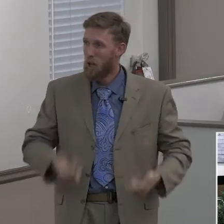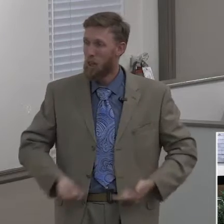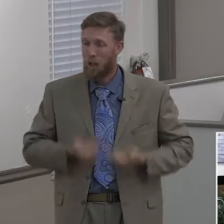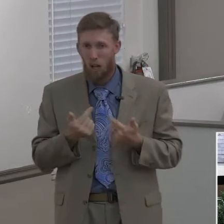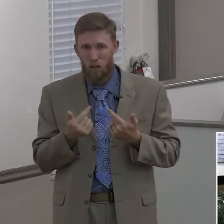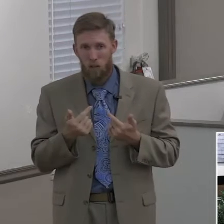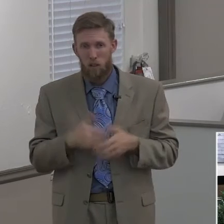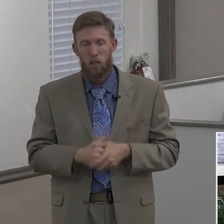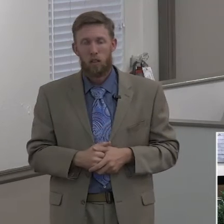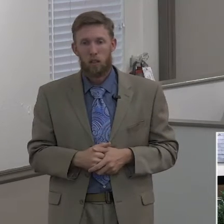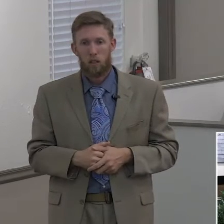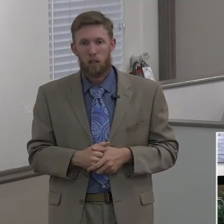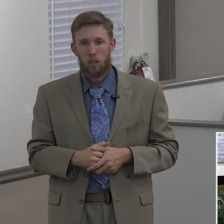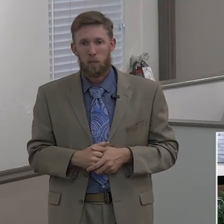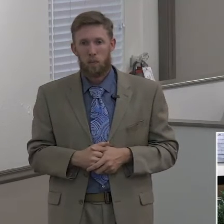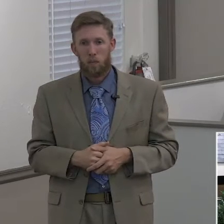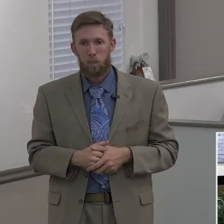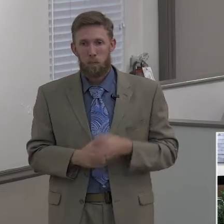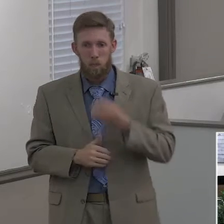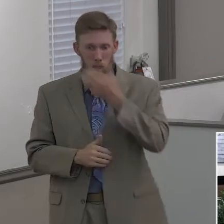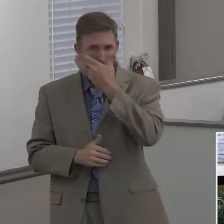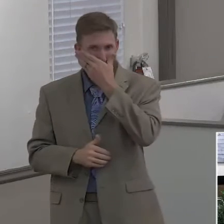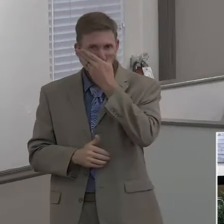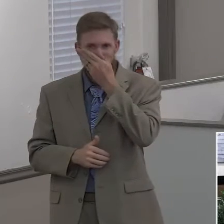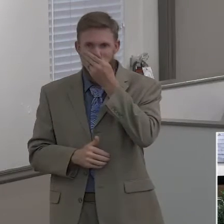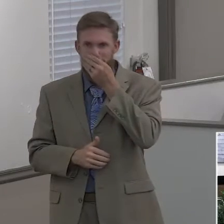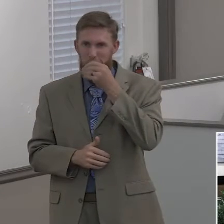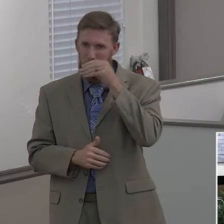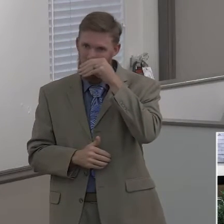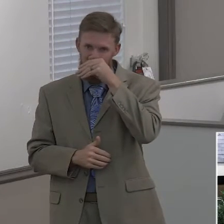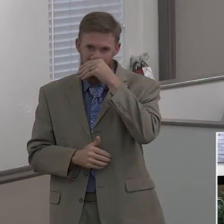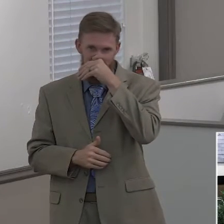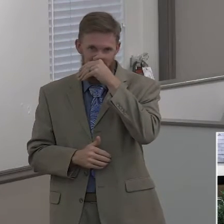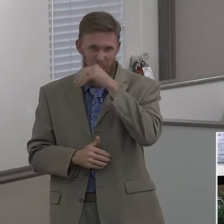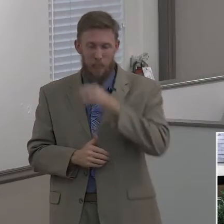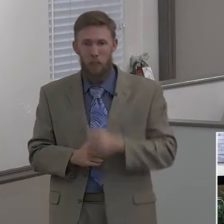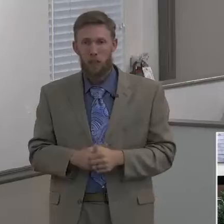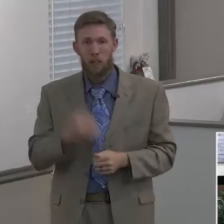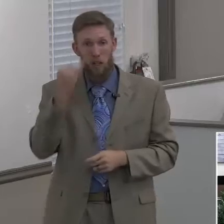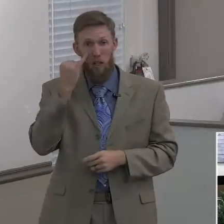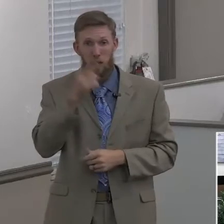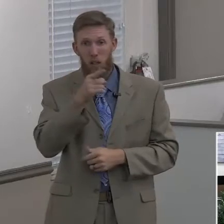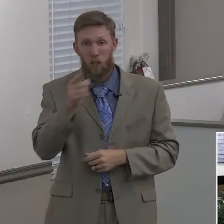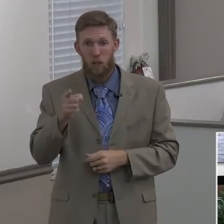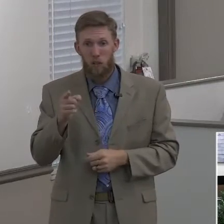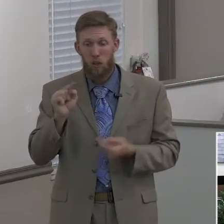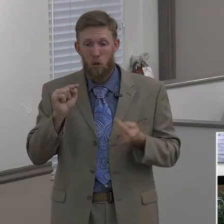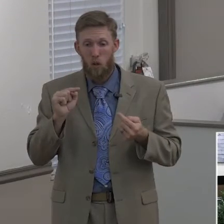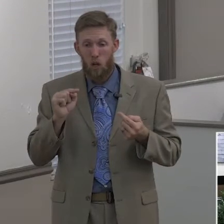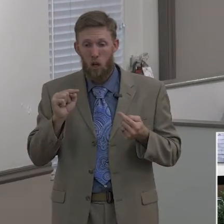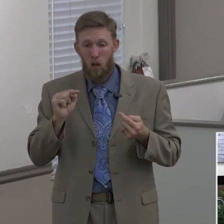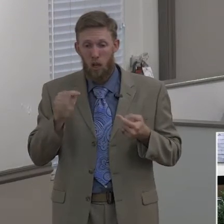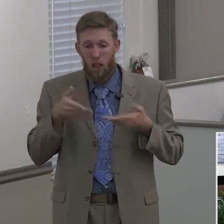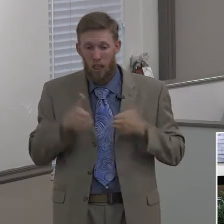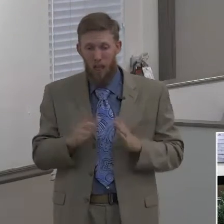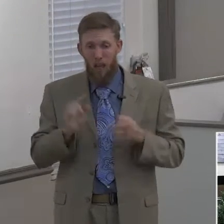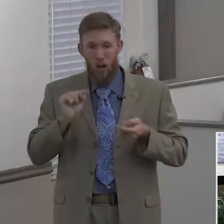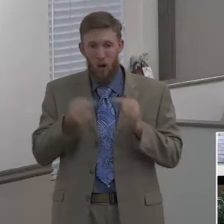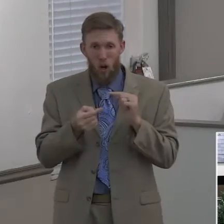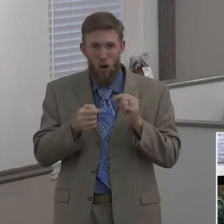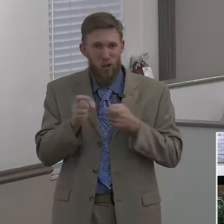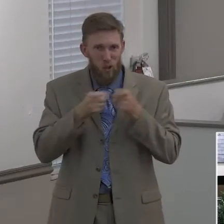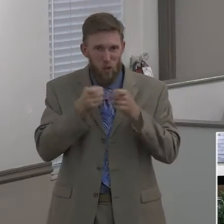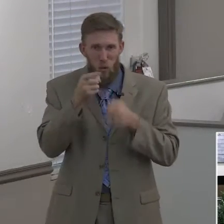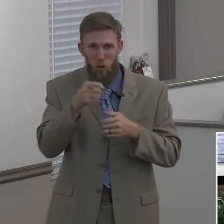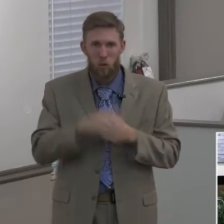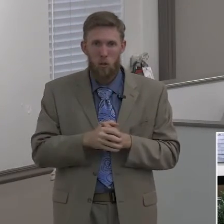Now listen, if you're going to let hurt control you, you're going to hurt and hurt and hurt and hurt and hurt. And you're going to blame everybody else for your hurt.